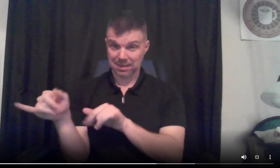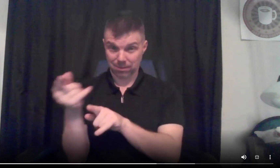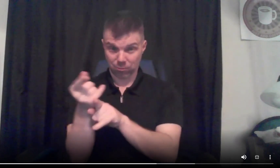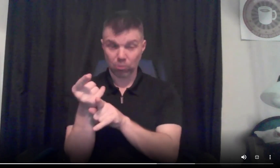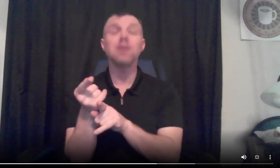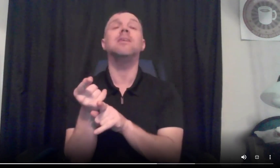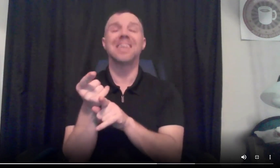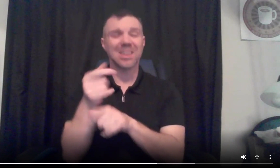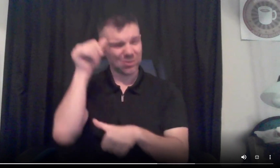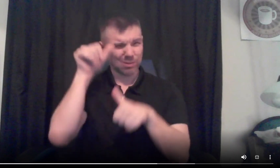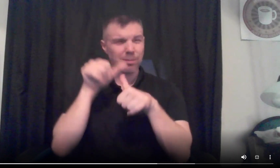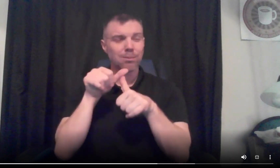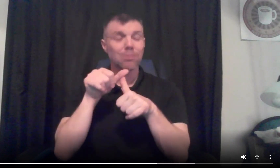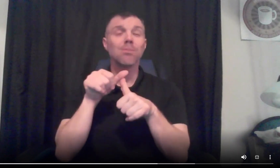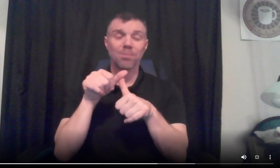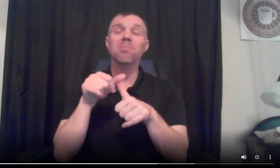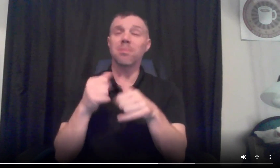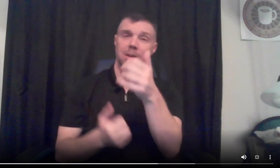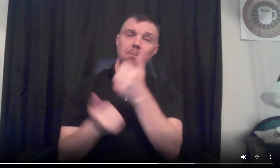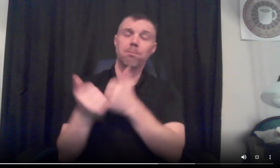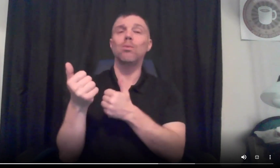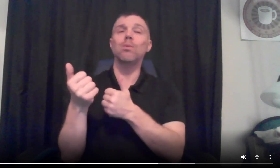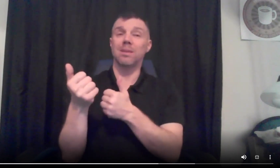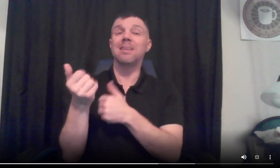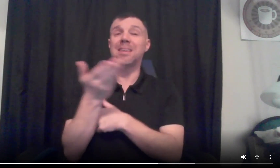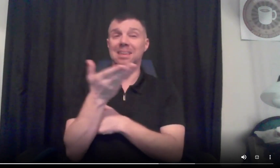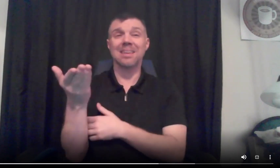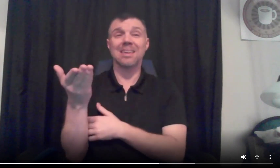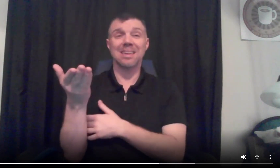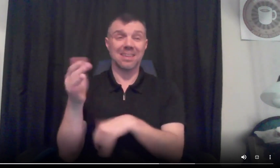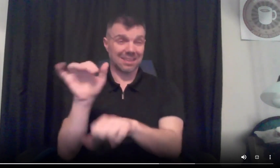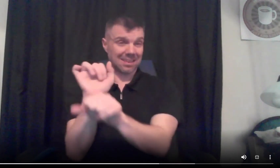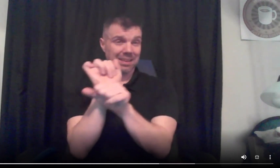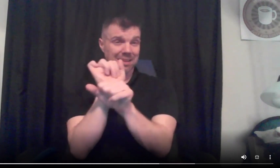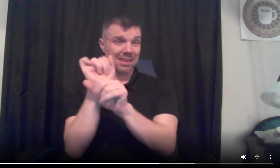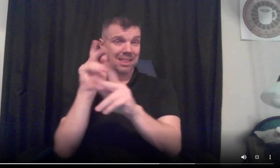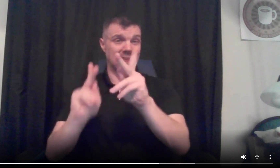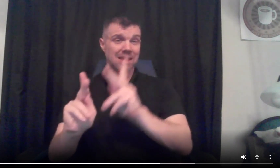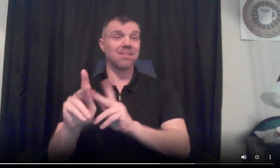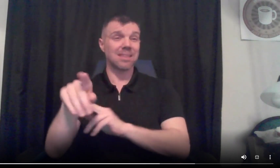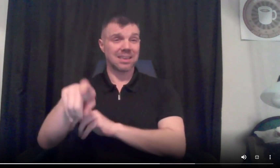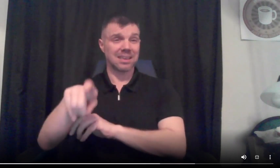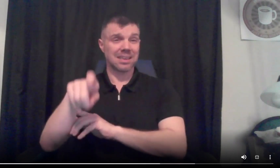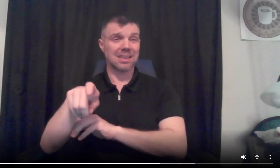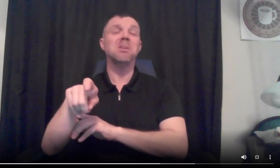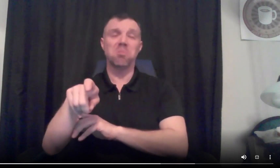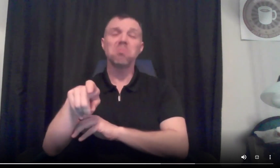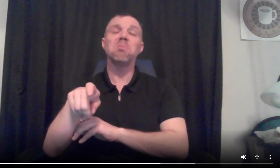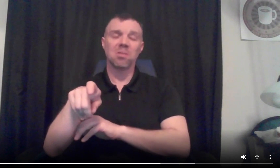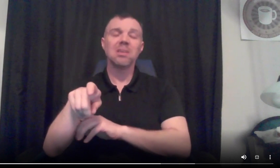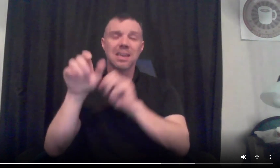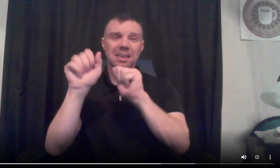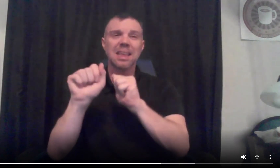So the plantations were similar to small towns like the North, right? And the slaves were able to get what they